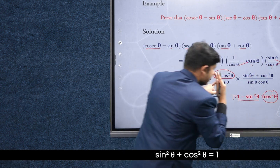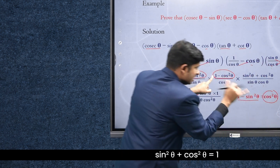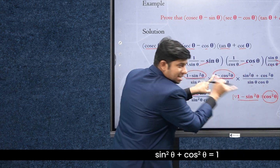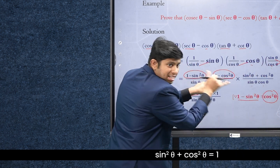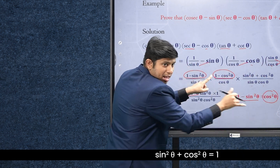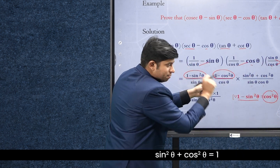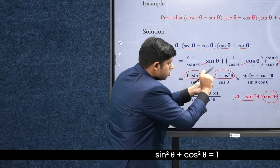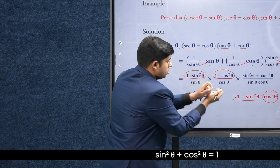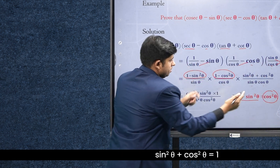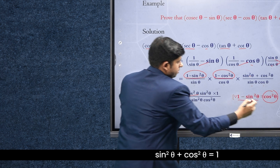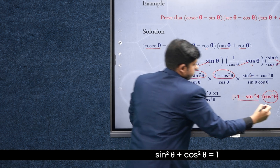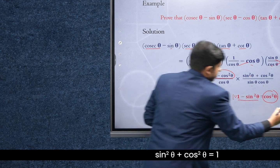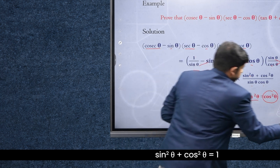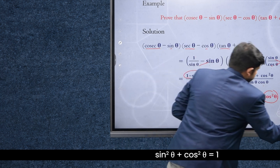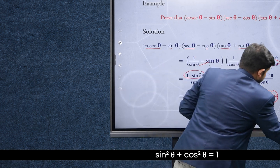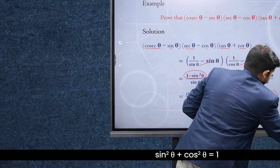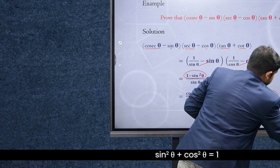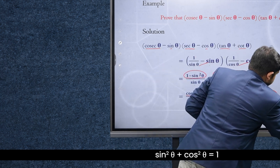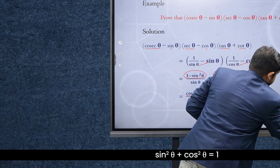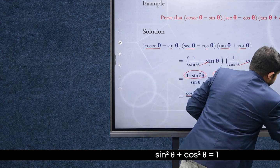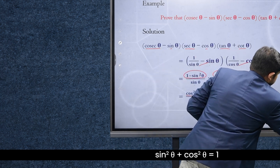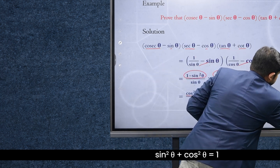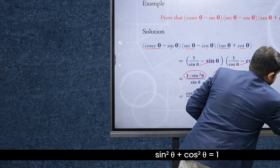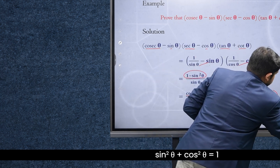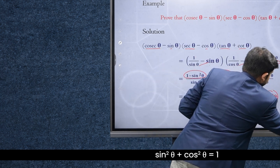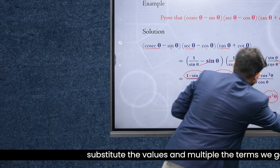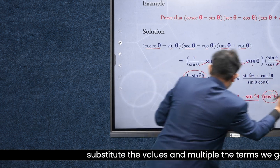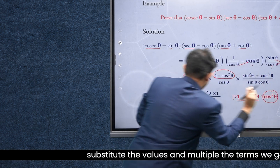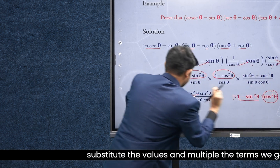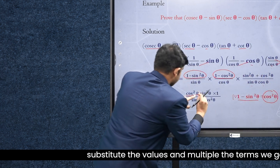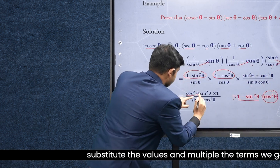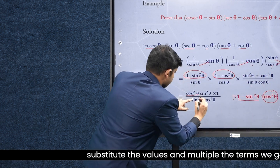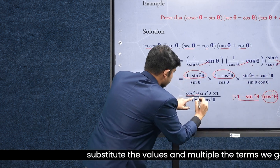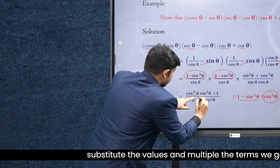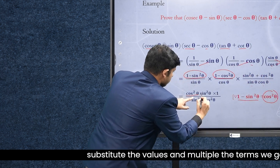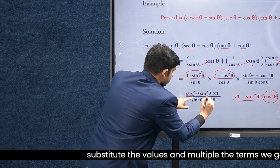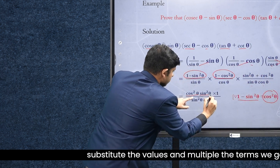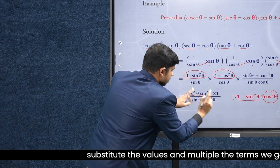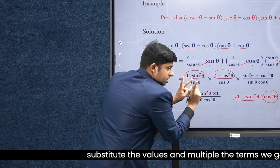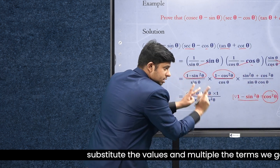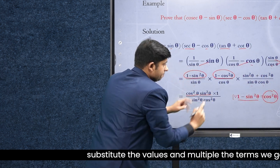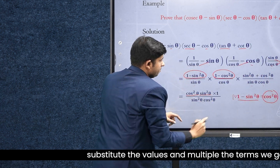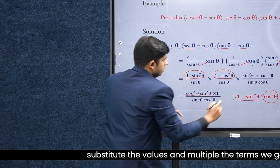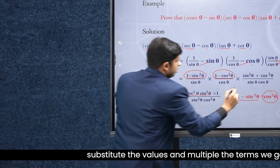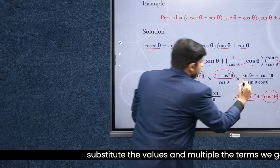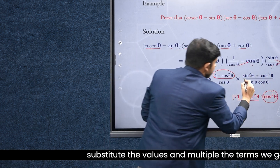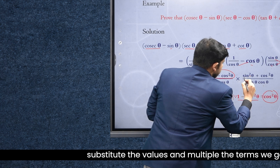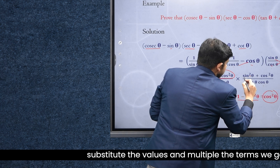And sin square theta plus cos square theta is equal to 1. Substitute the values and multiply the terms. We get cos